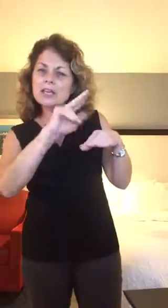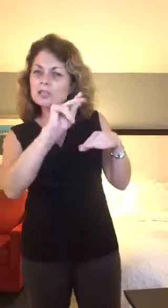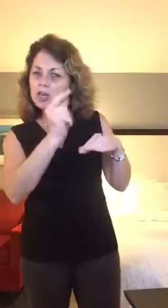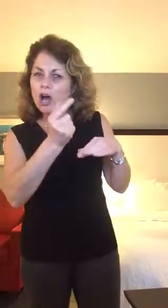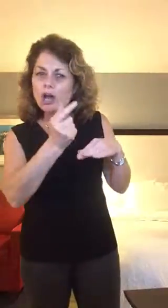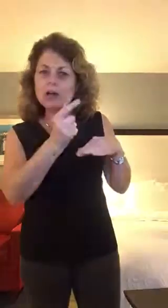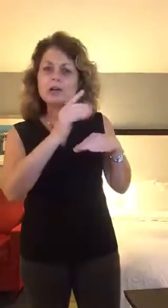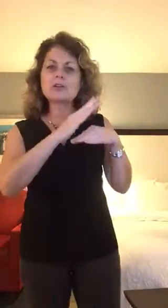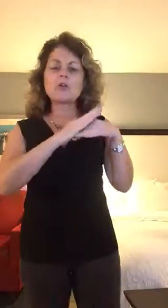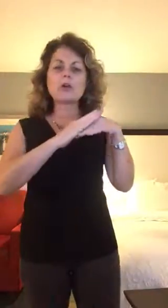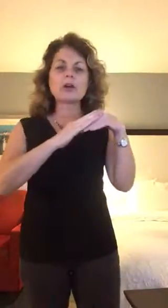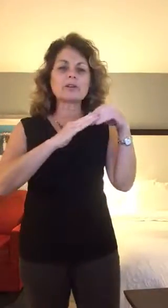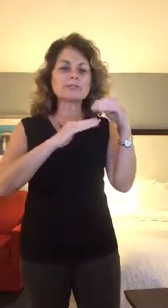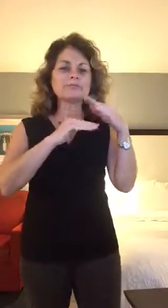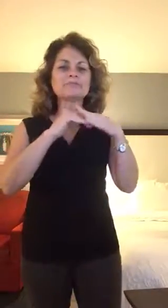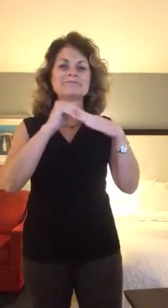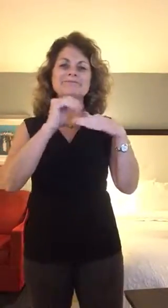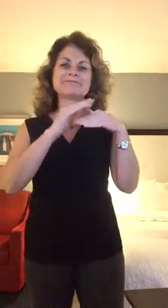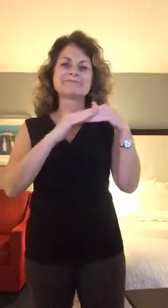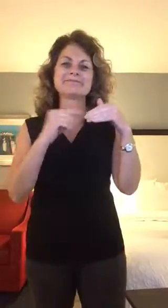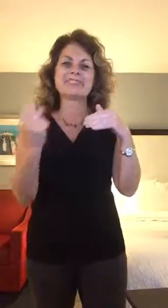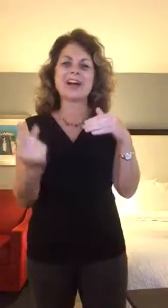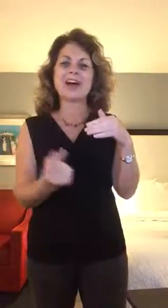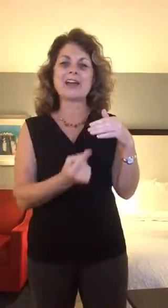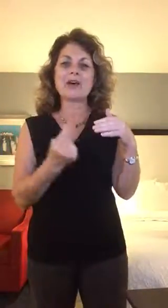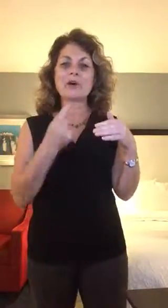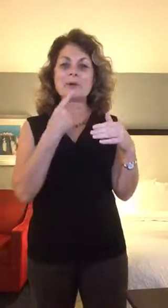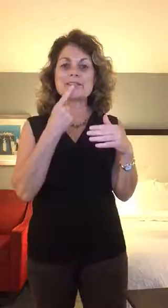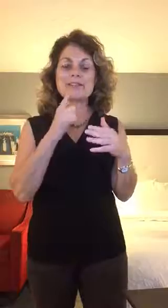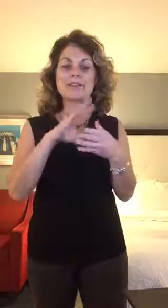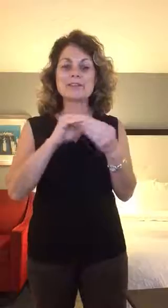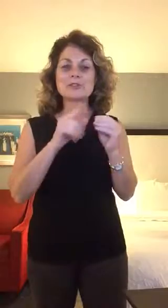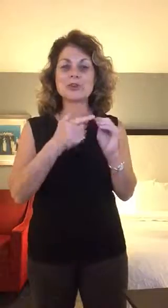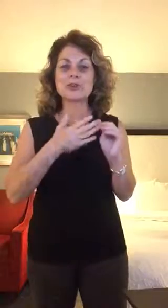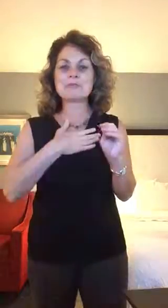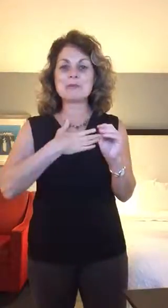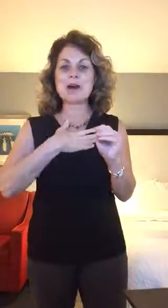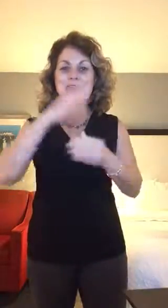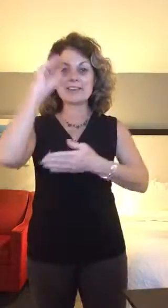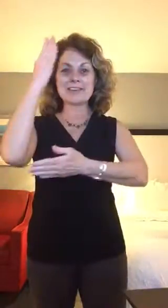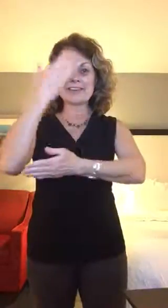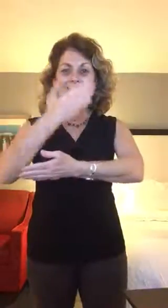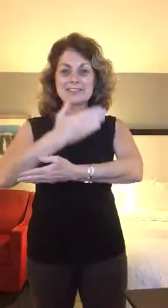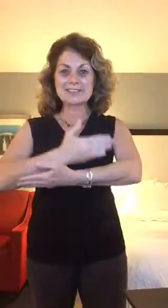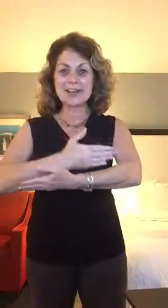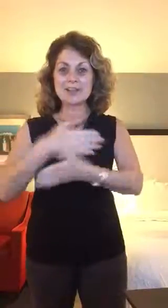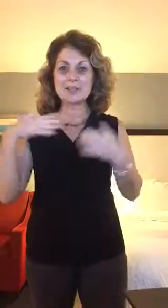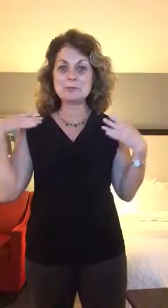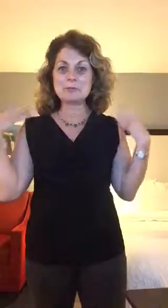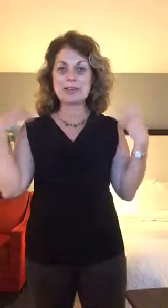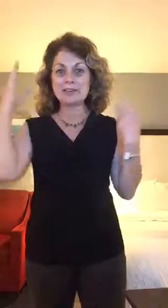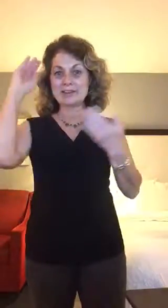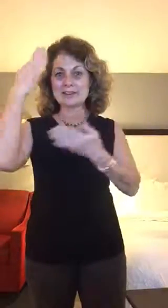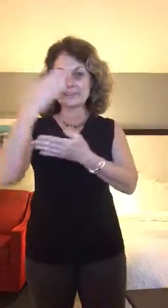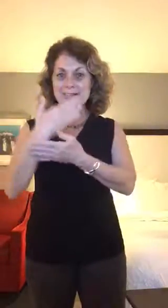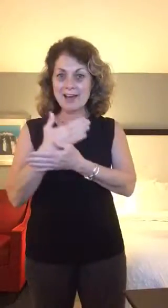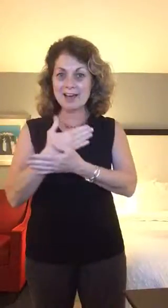a dog, or I always tell the story of my son, my youngest